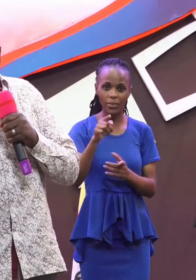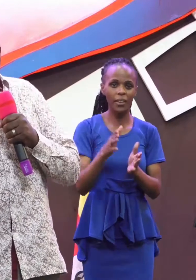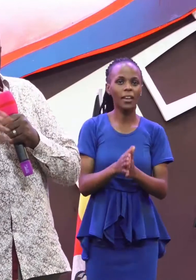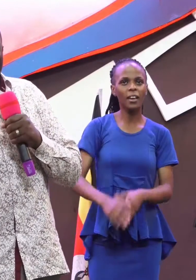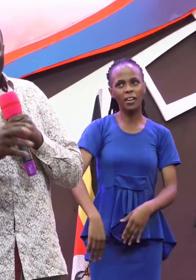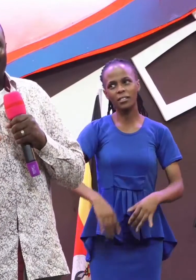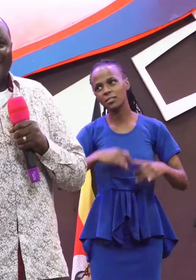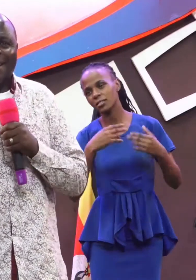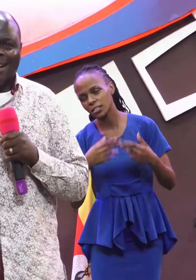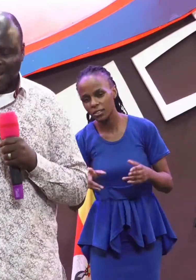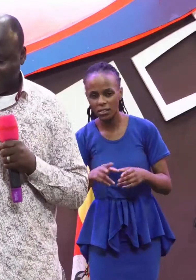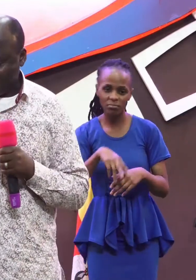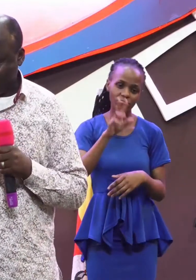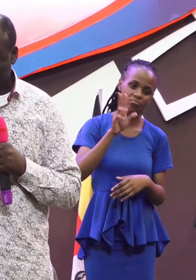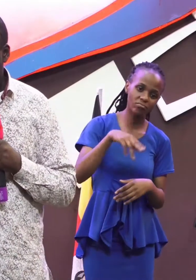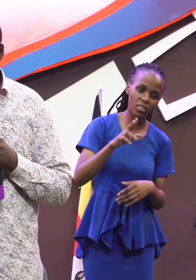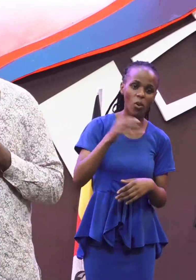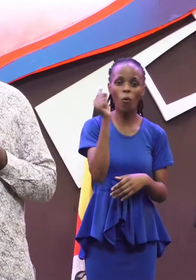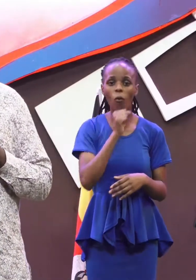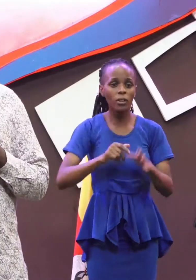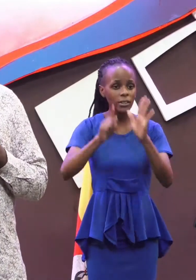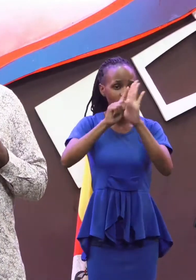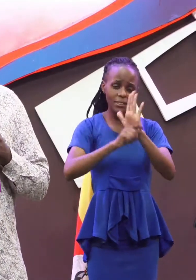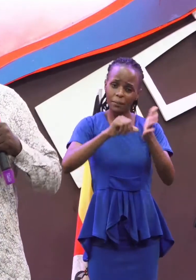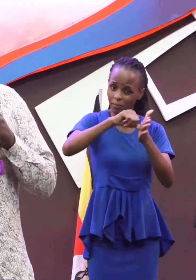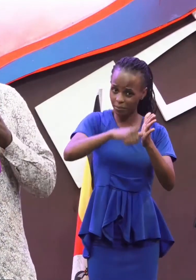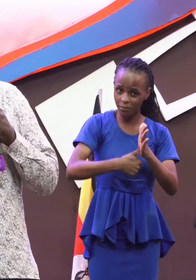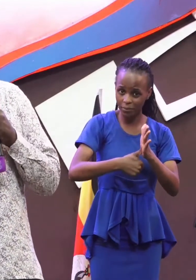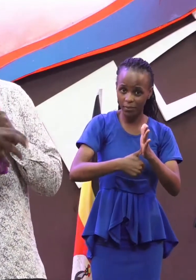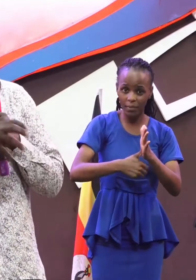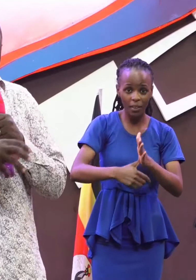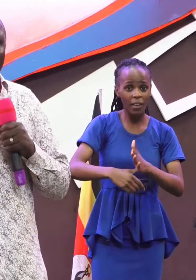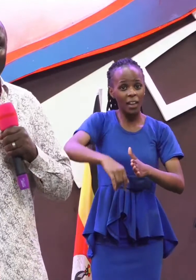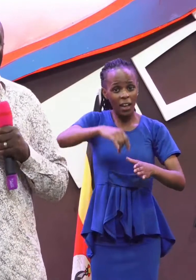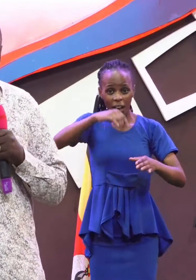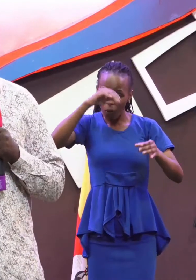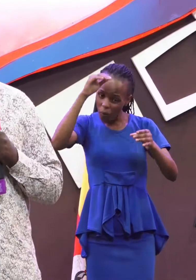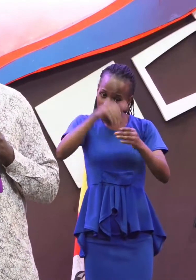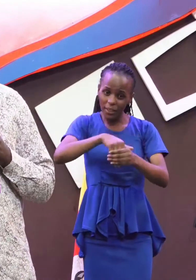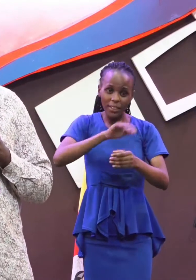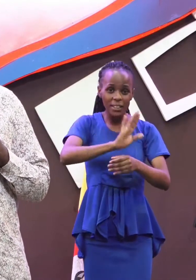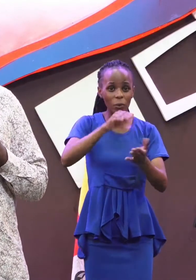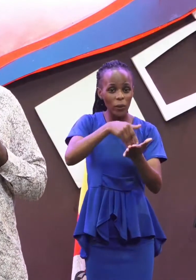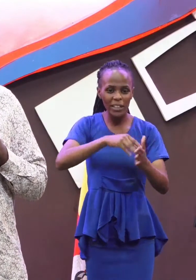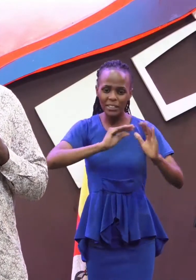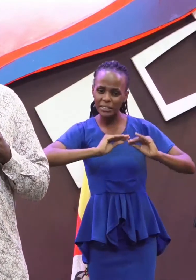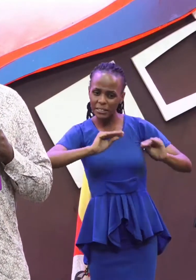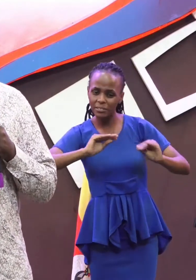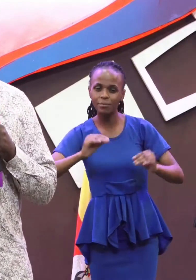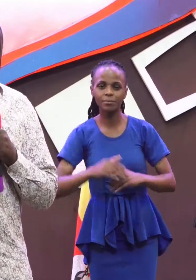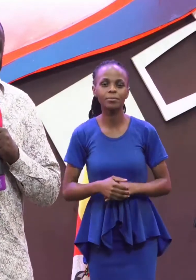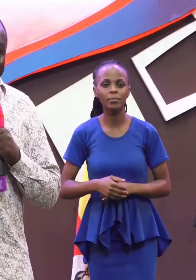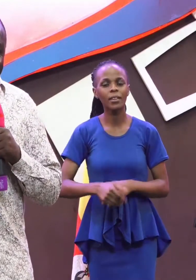to you and mocks and speaks ill of the Old Testament, or he's weakening it in his